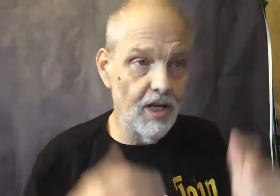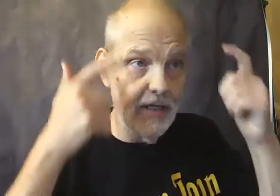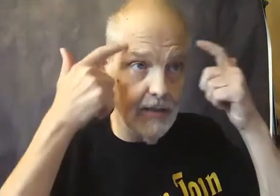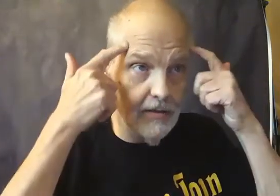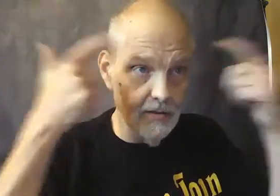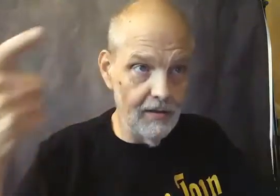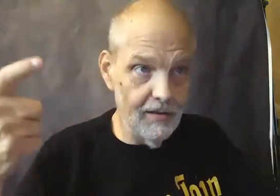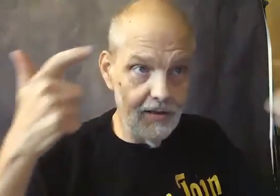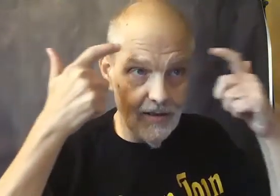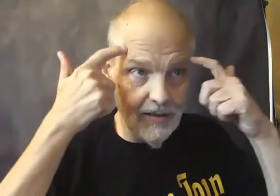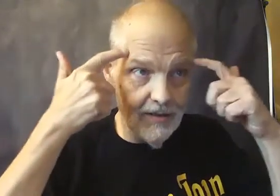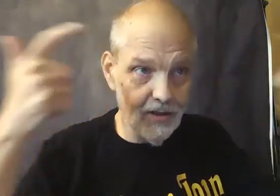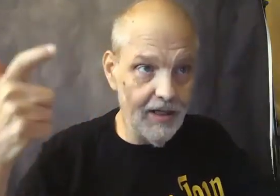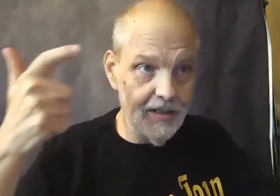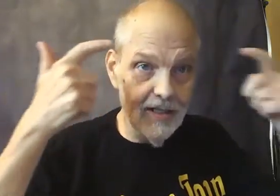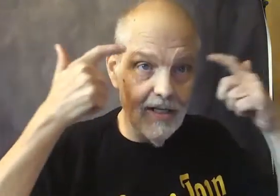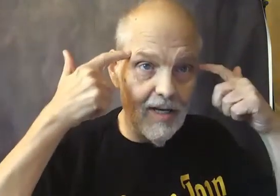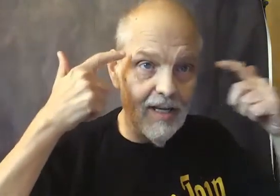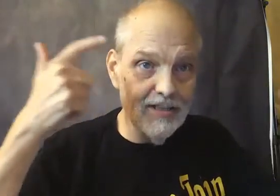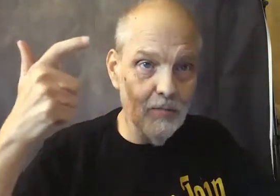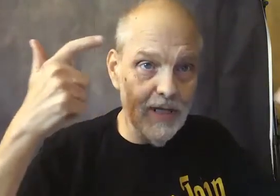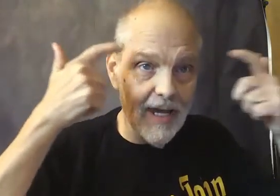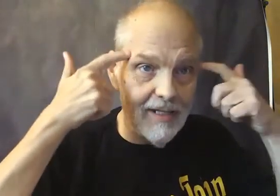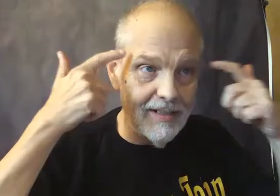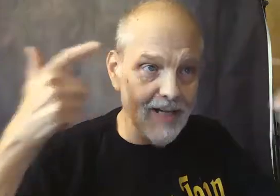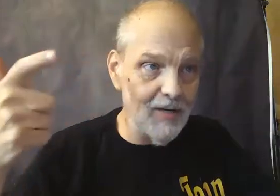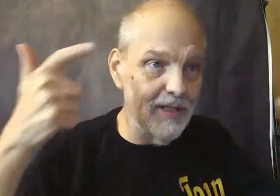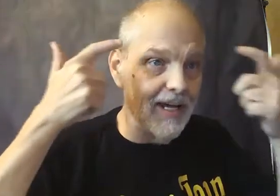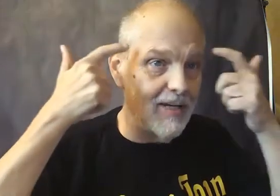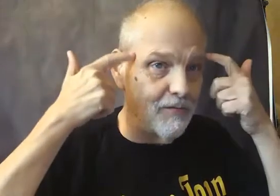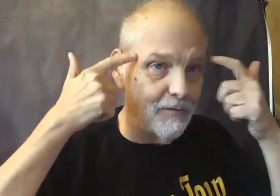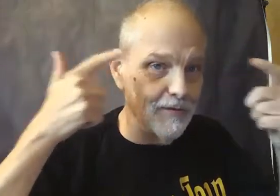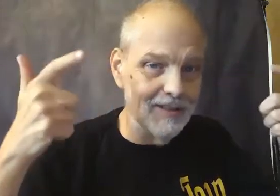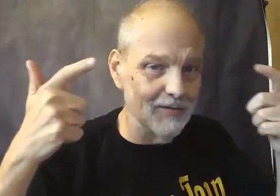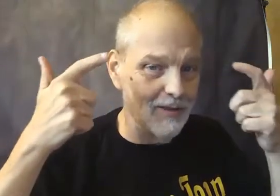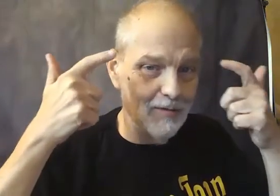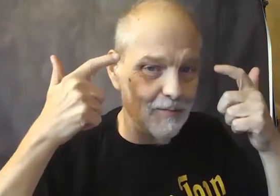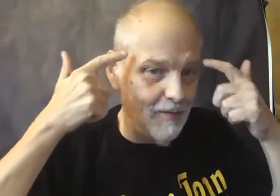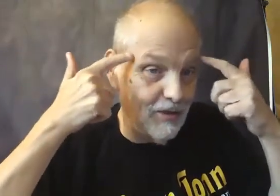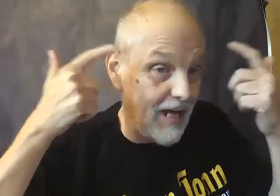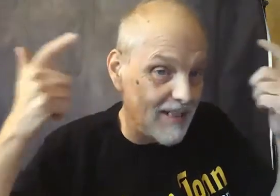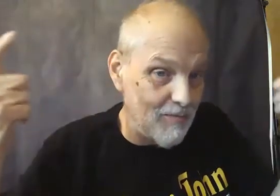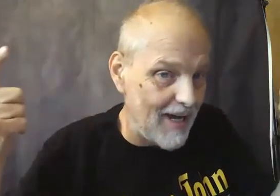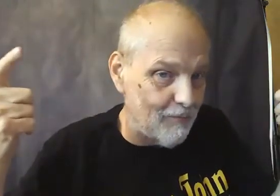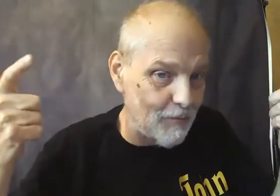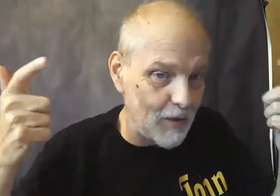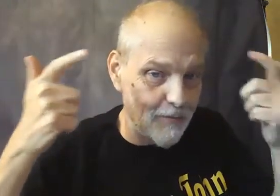Chawhead. Chawhead. He's a big head. He's got a big head for his. She has a big head for whatever